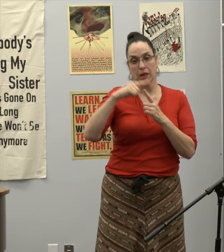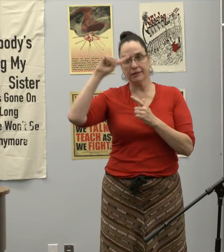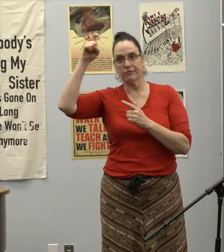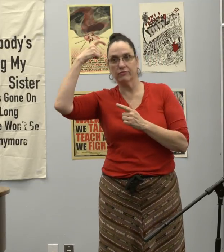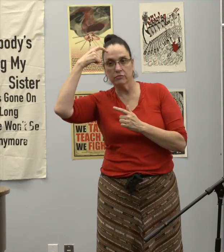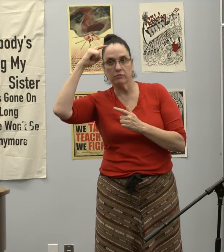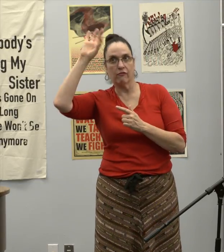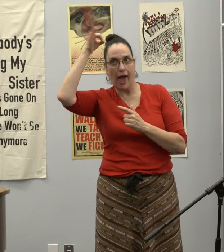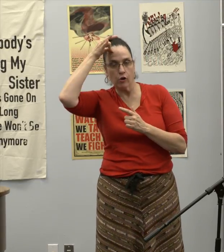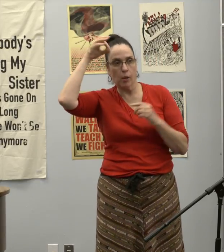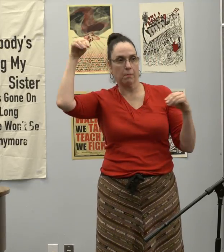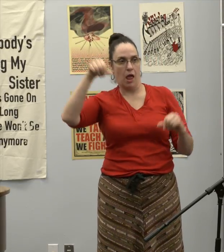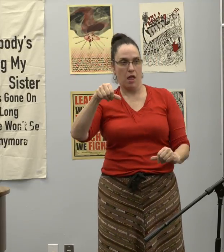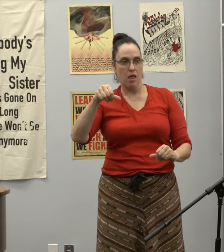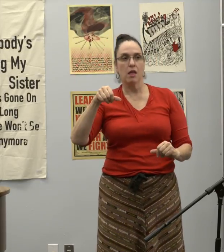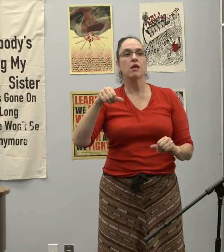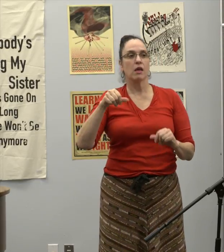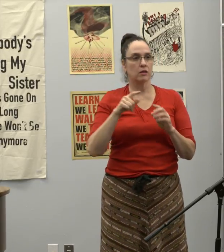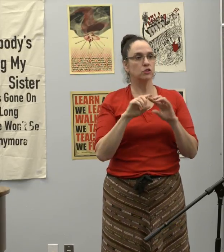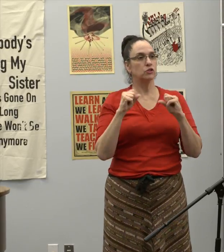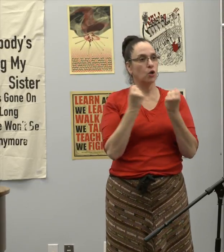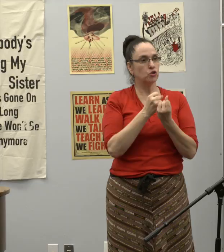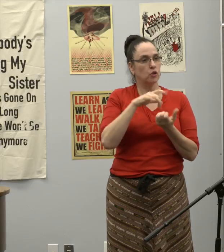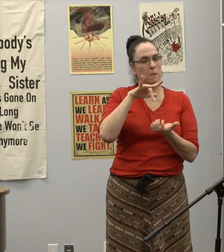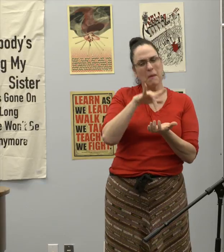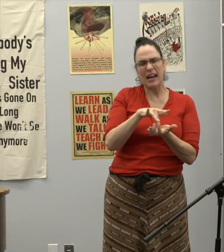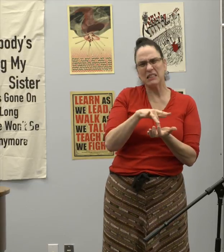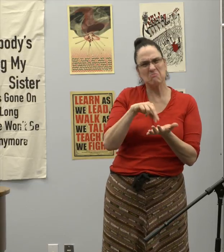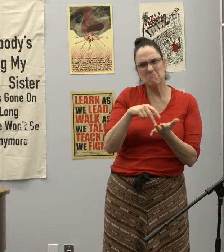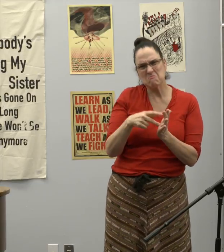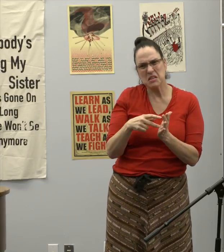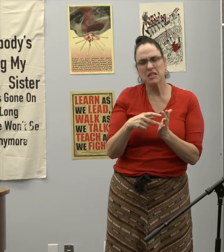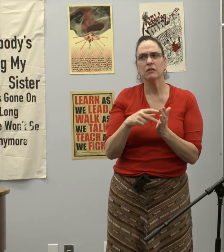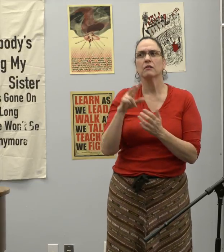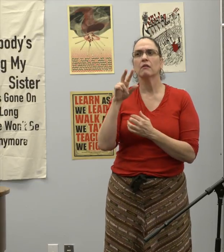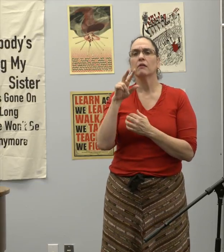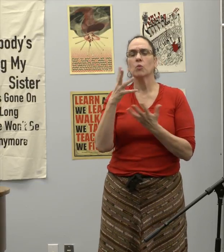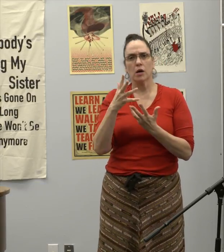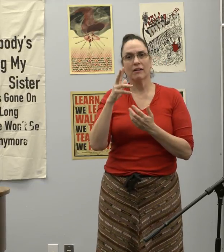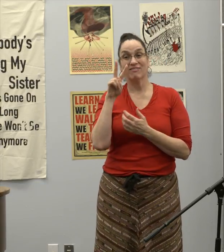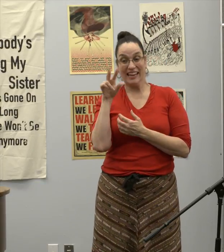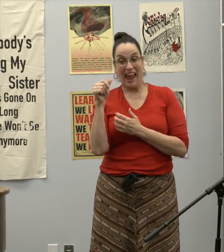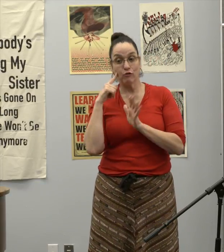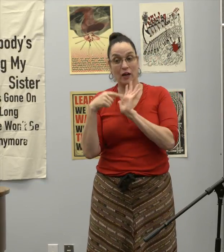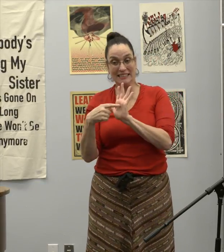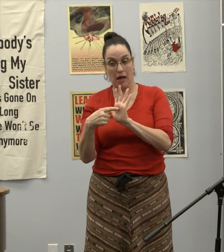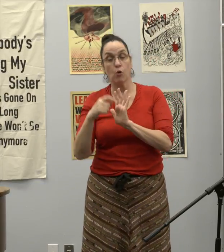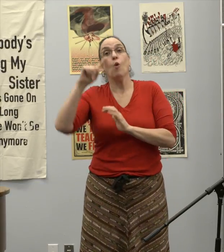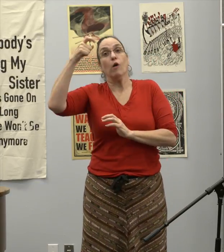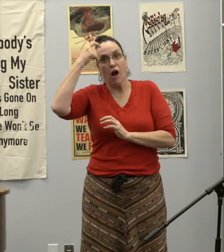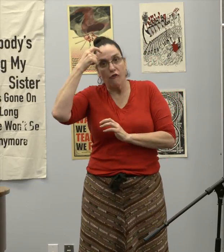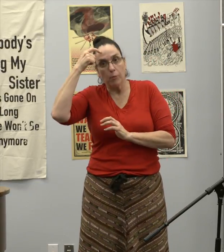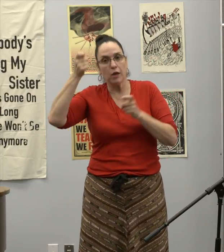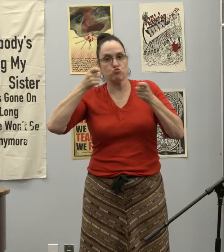term? Well, the VA is socialized medicine is when the actual government entity runs the health